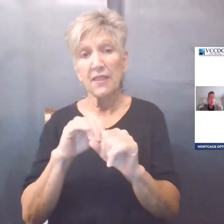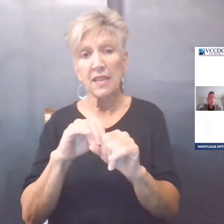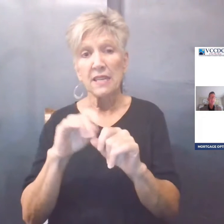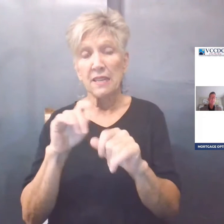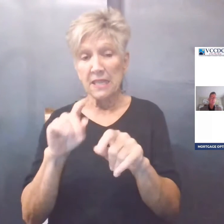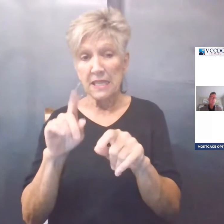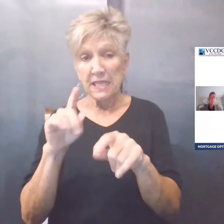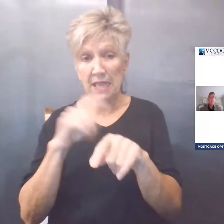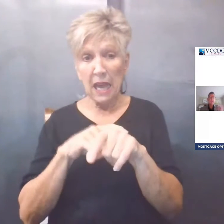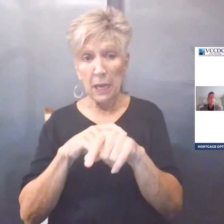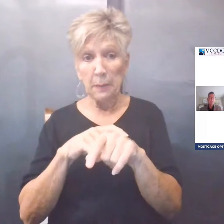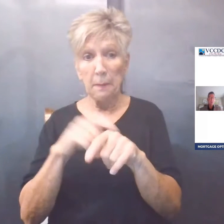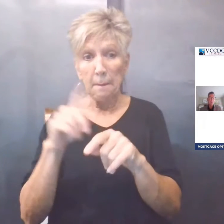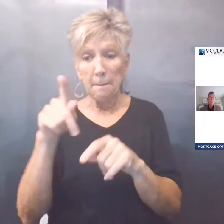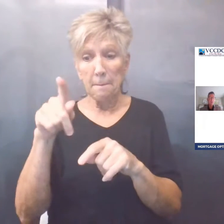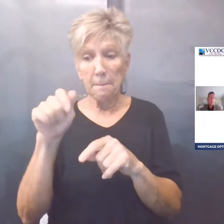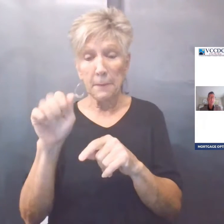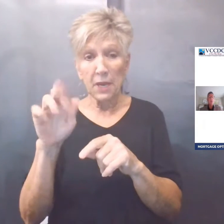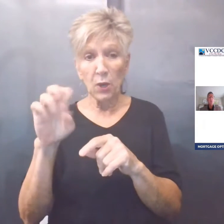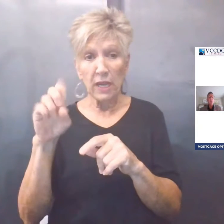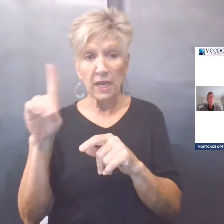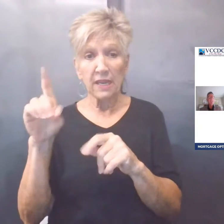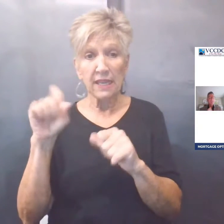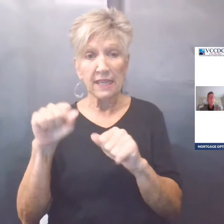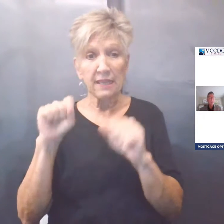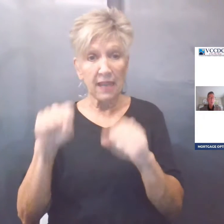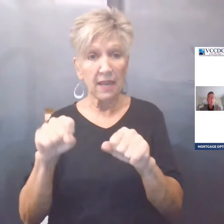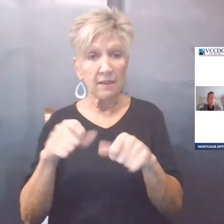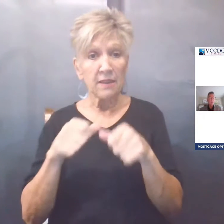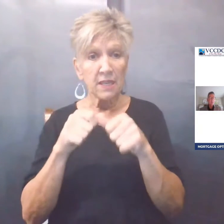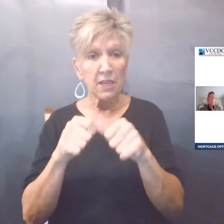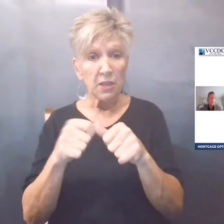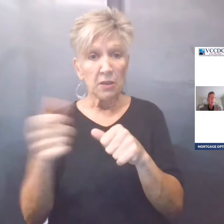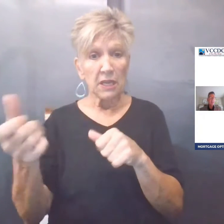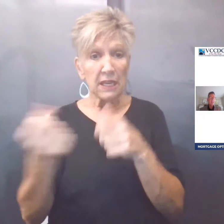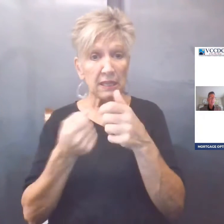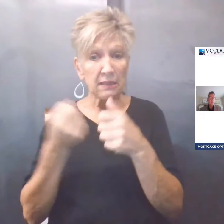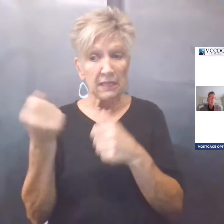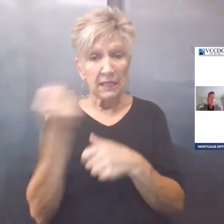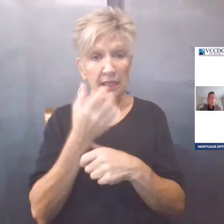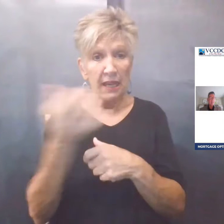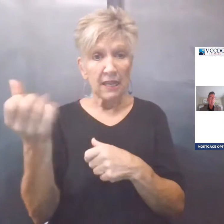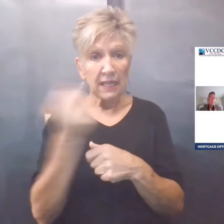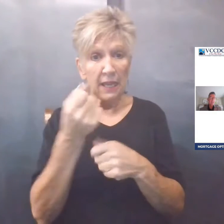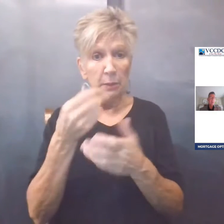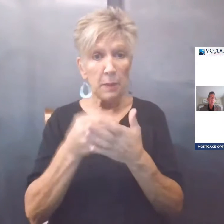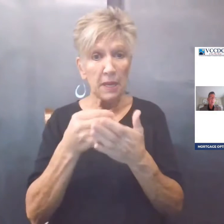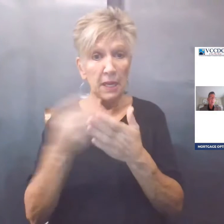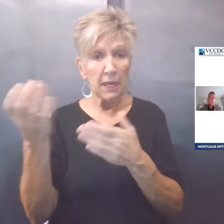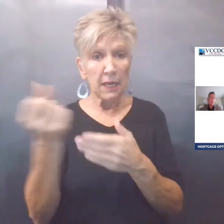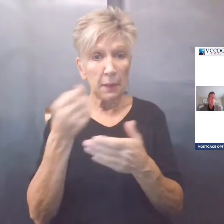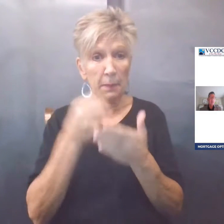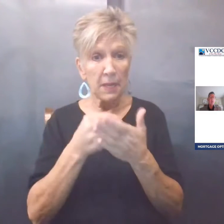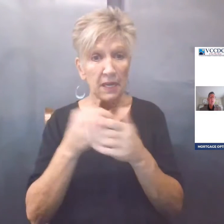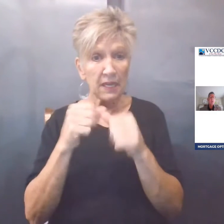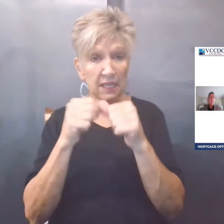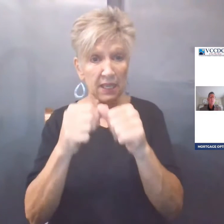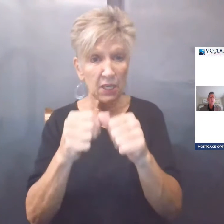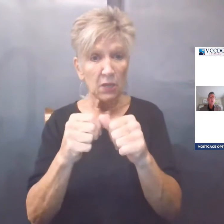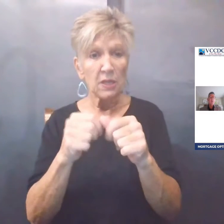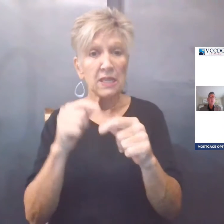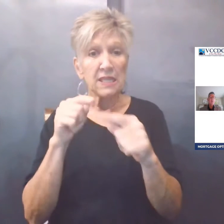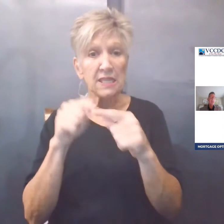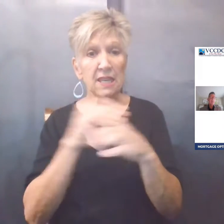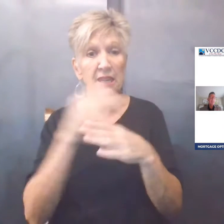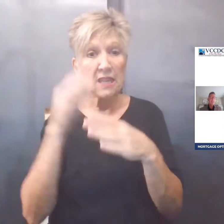money out until you get to the end of the draw period. When you get to the end of the draw period, whatever your balance is at that time, they'll take the current market rate and